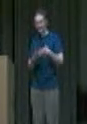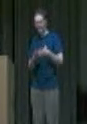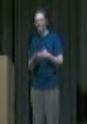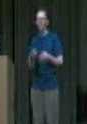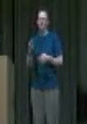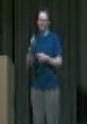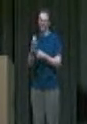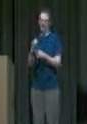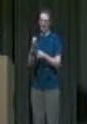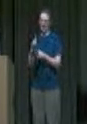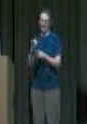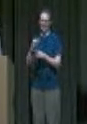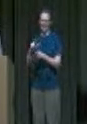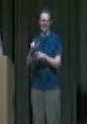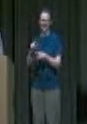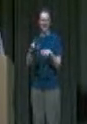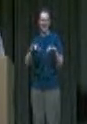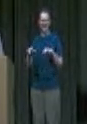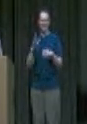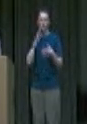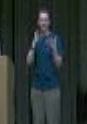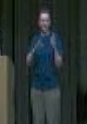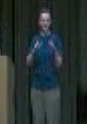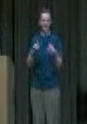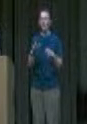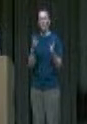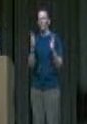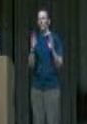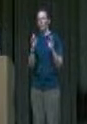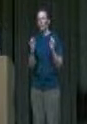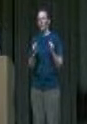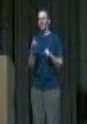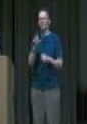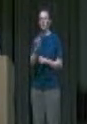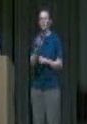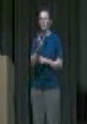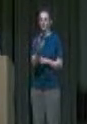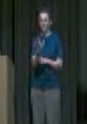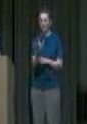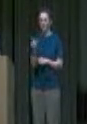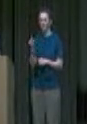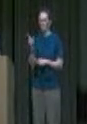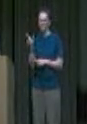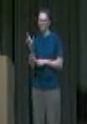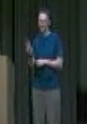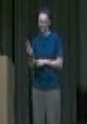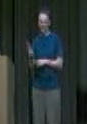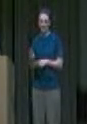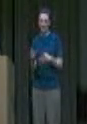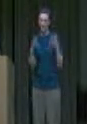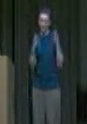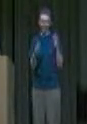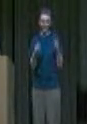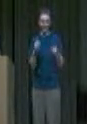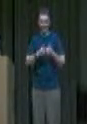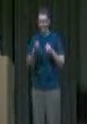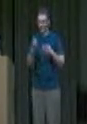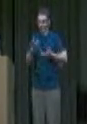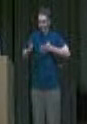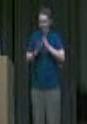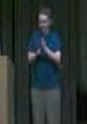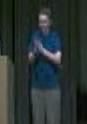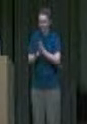will be complete in winter 2025-2026. And so after that, what everyone's waiting for is the dam